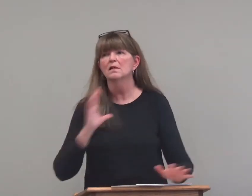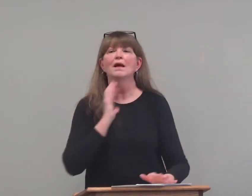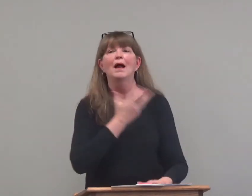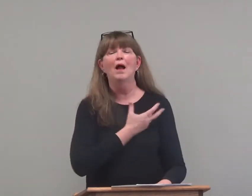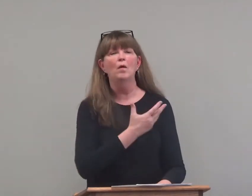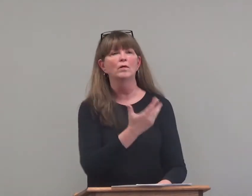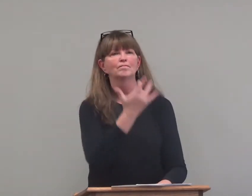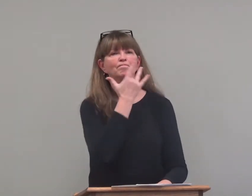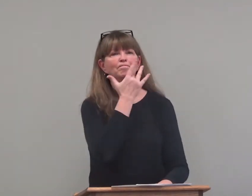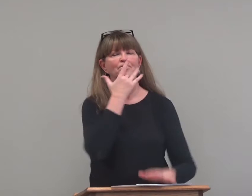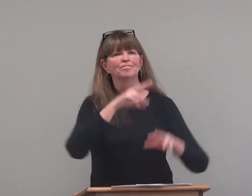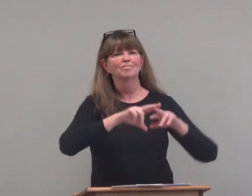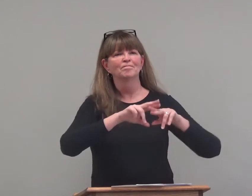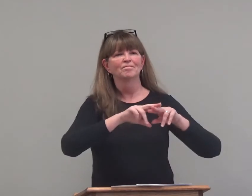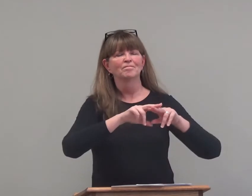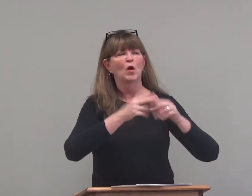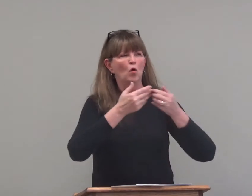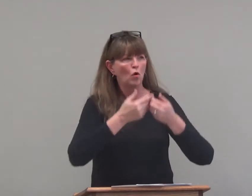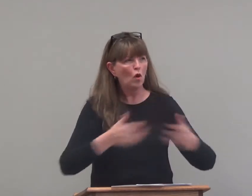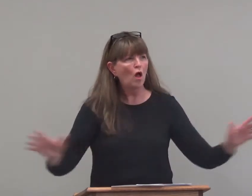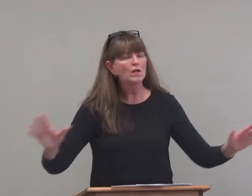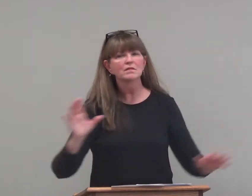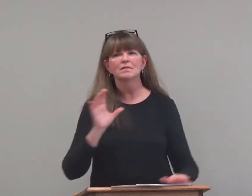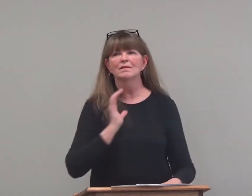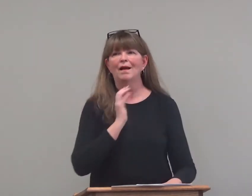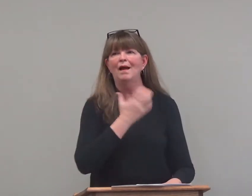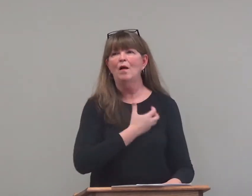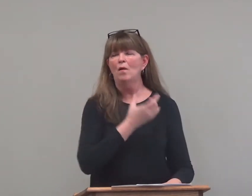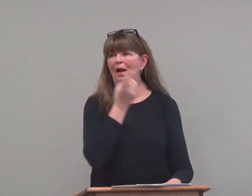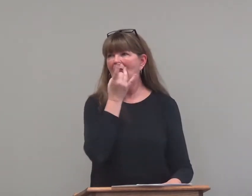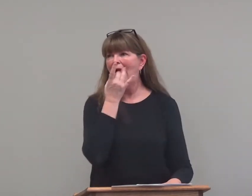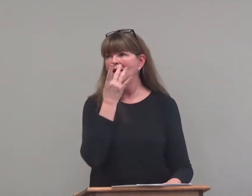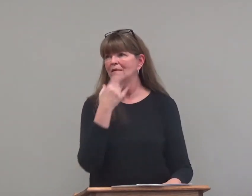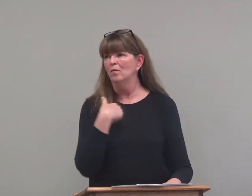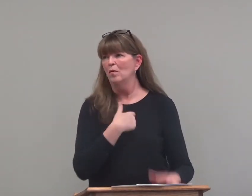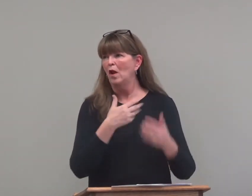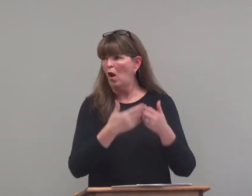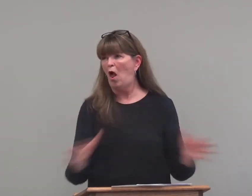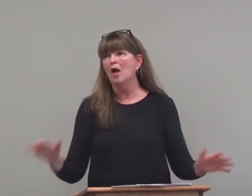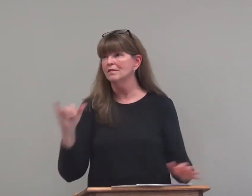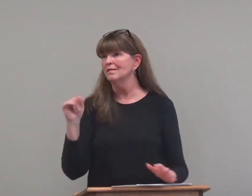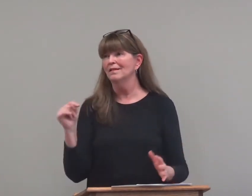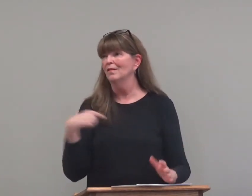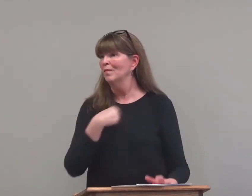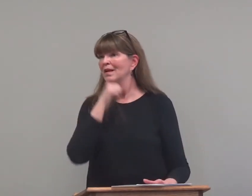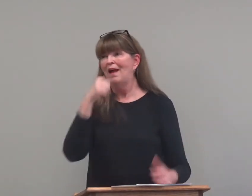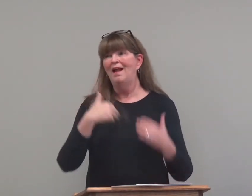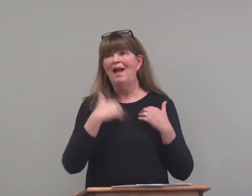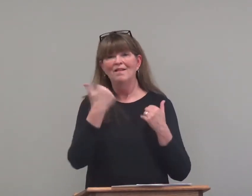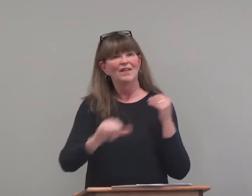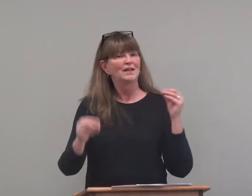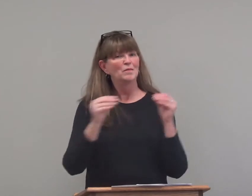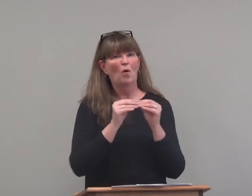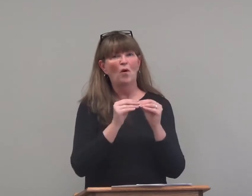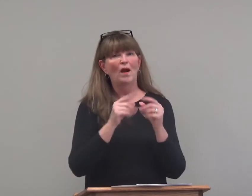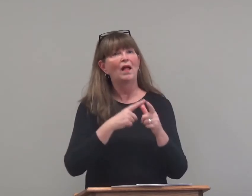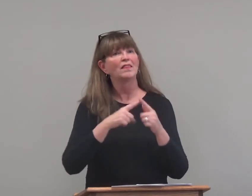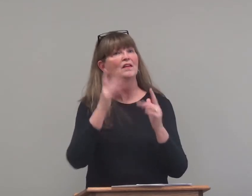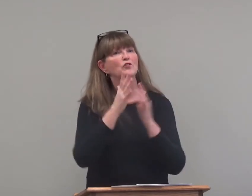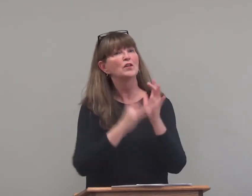humankind lost their saltiness. We lost our light. We just lost it. We didn't have salt